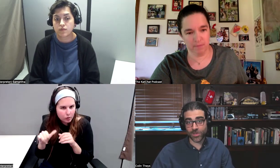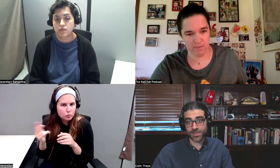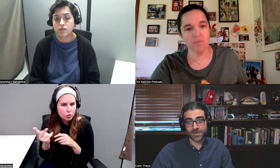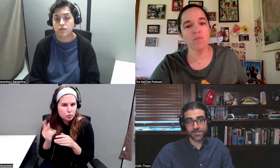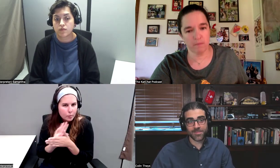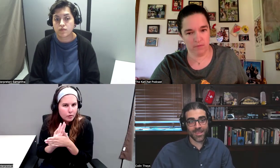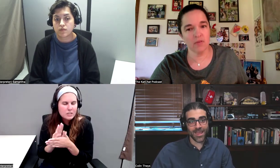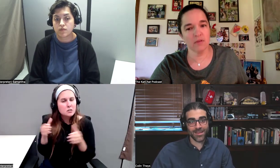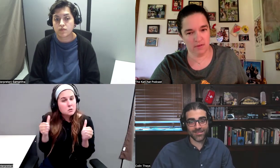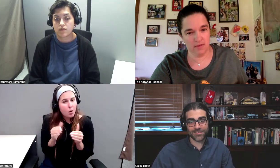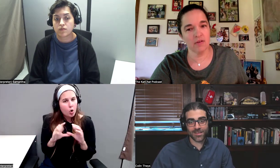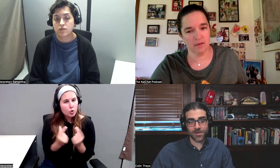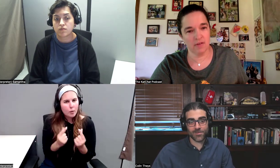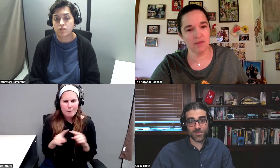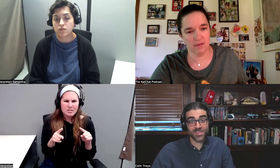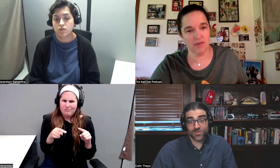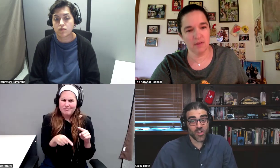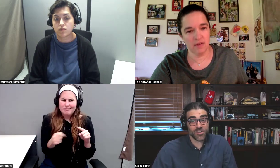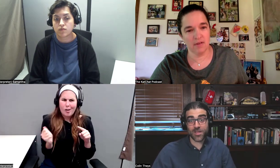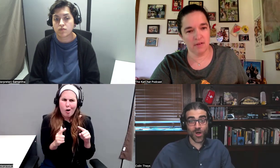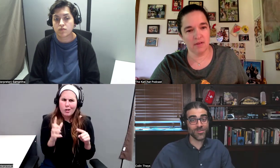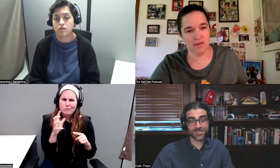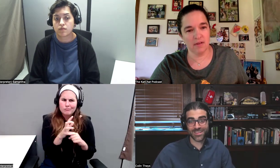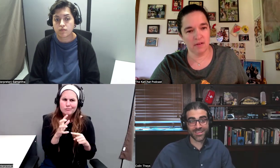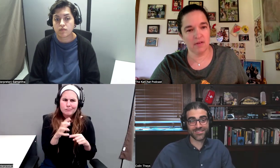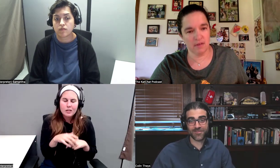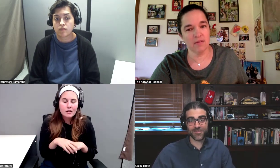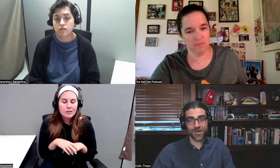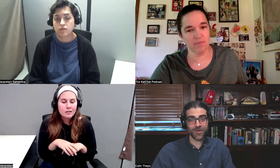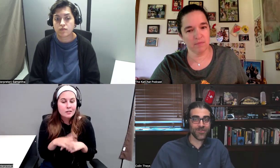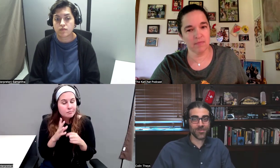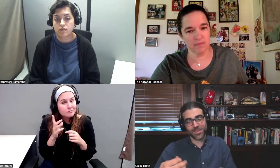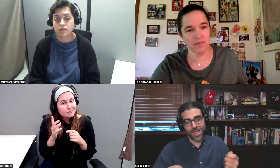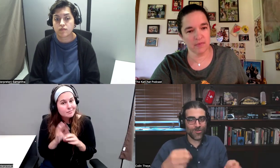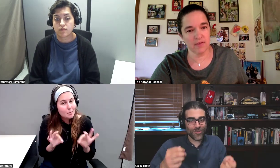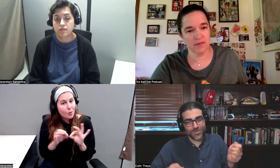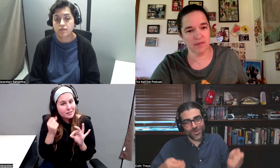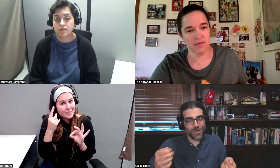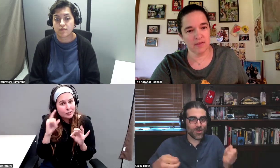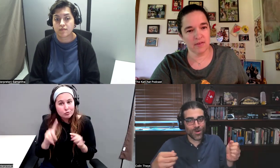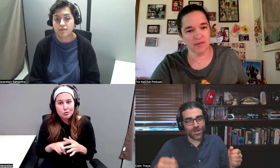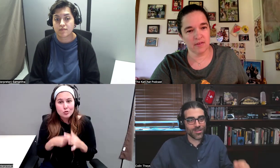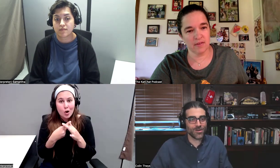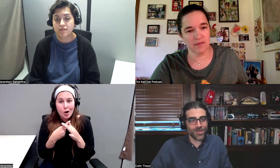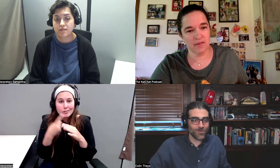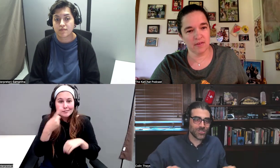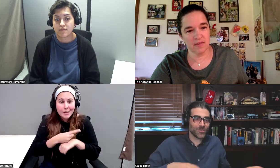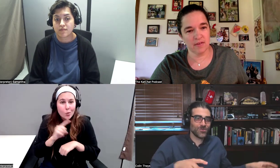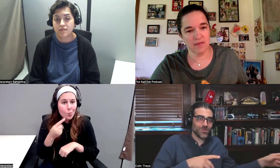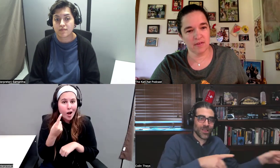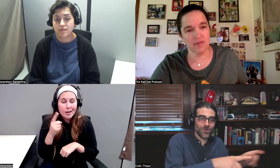very good. And it means you start day one, you just like, instead of arriving and being like, how does all this equipment work?